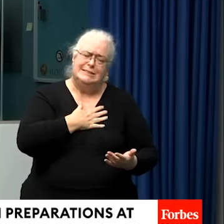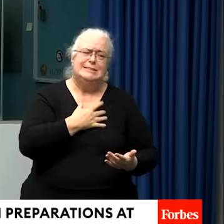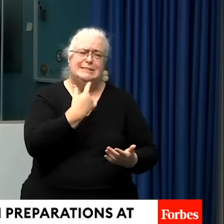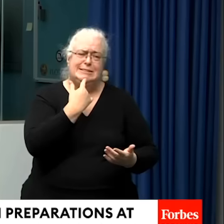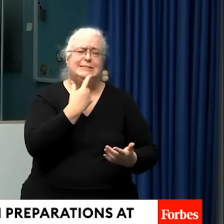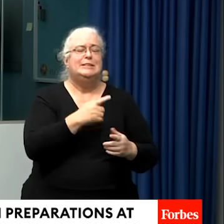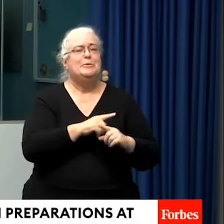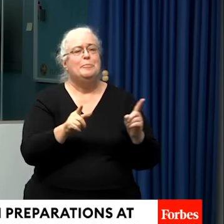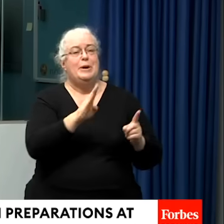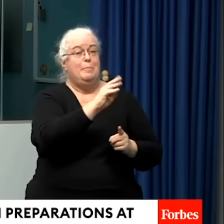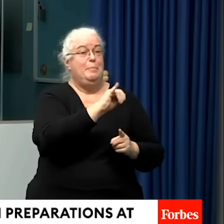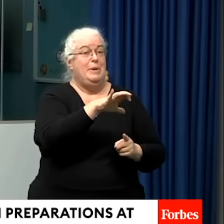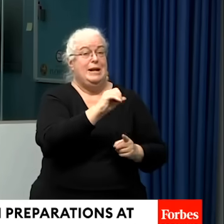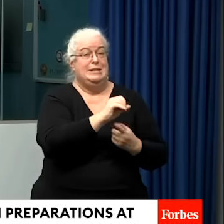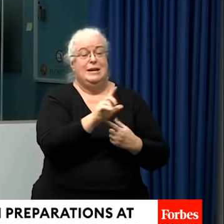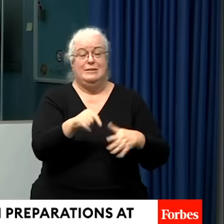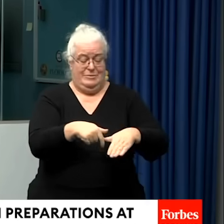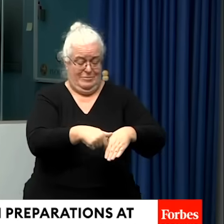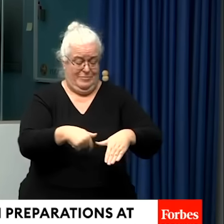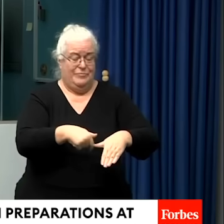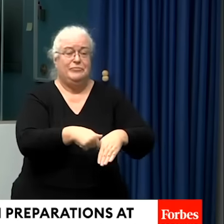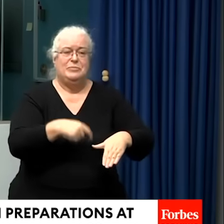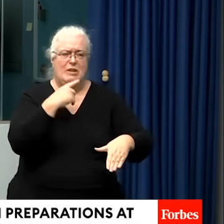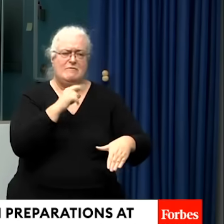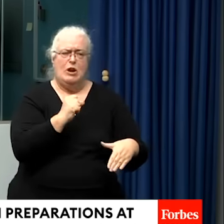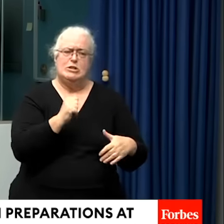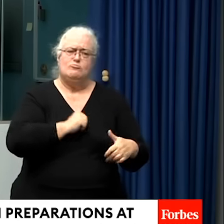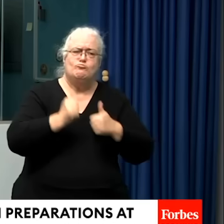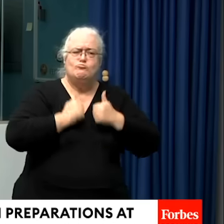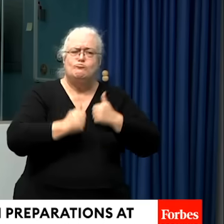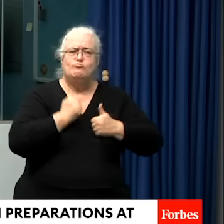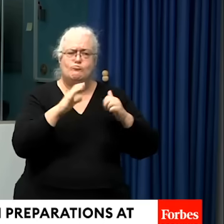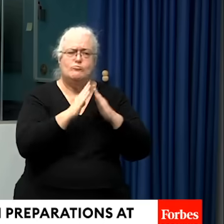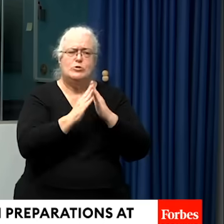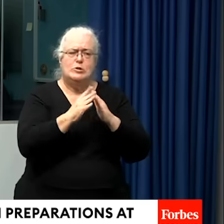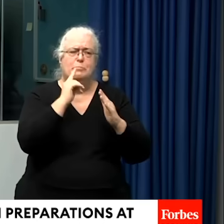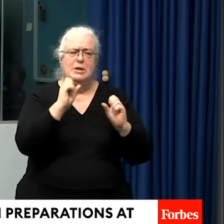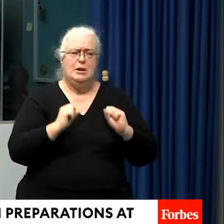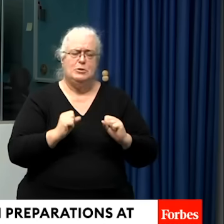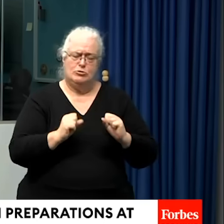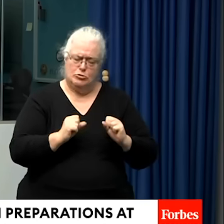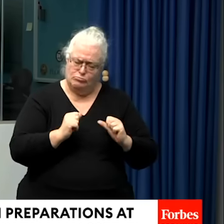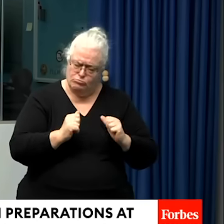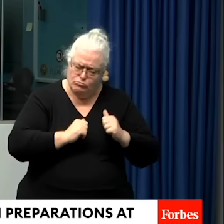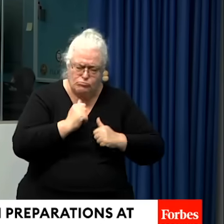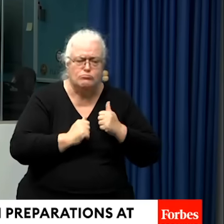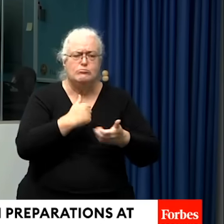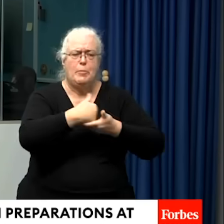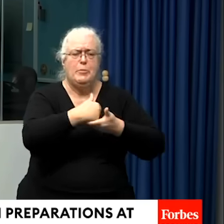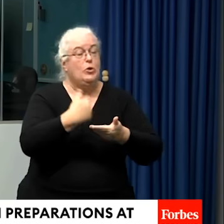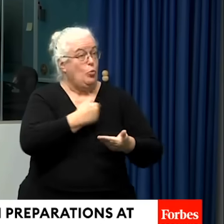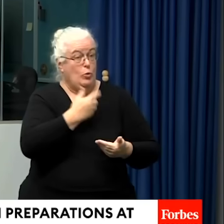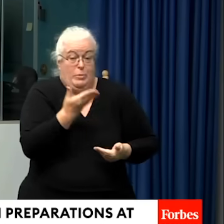that's Bay County and the Panhandle is a very resilient community. I'm sure they're going to bounce back. We're going to be there. The governor's already mentioned we're going to be there as long